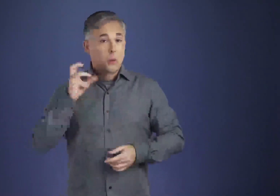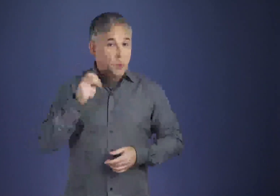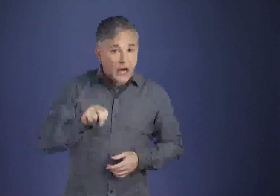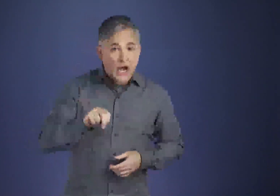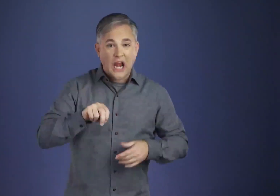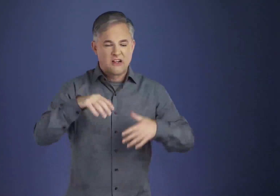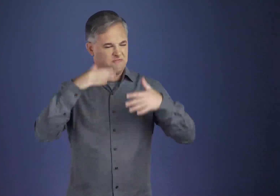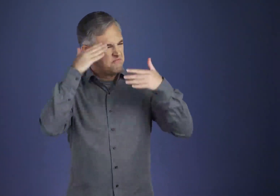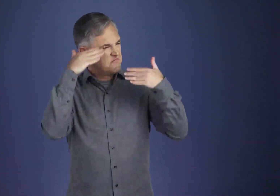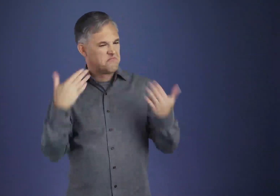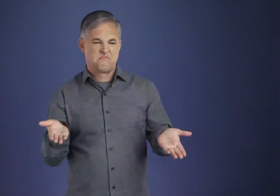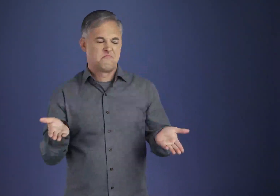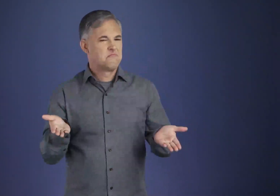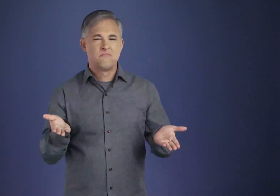have that belief now.